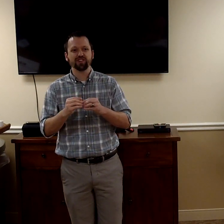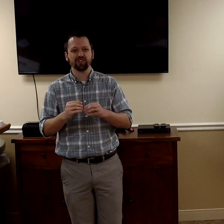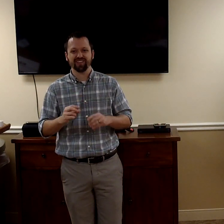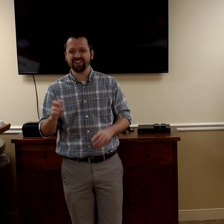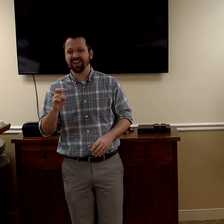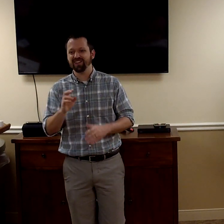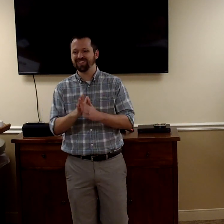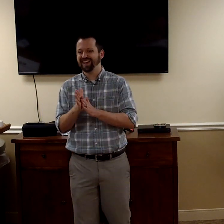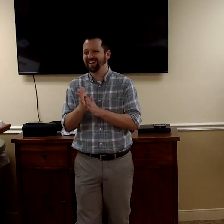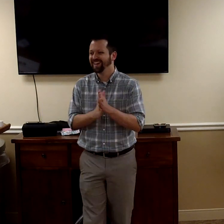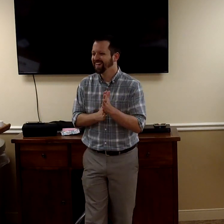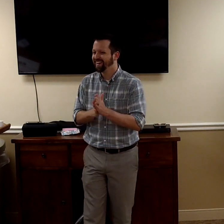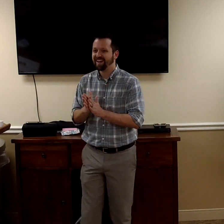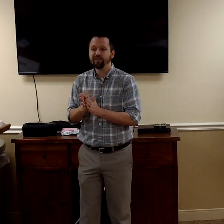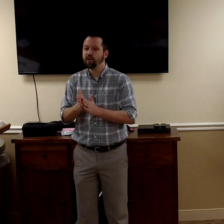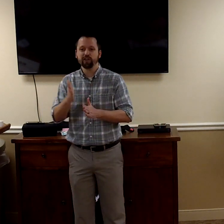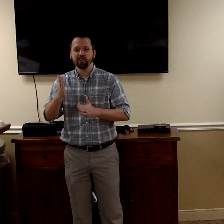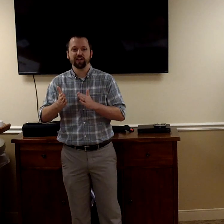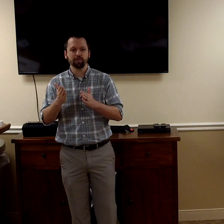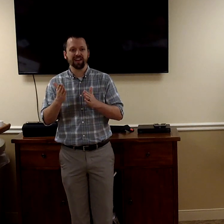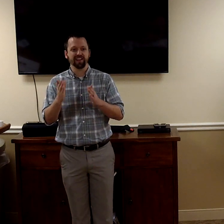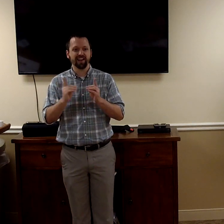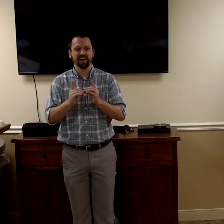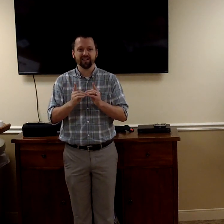adventurous. Never know who you'll end up dating. Oh,